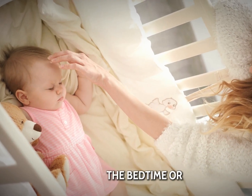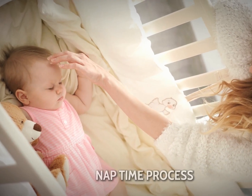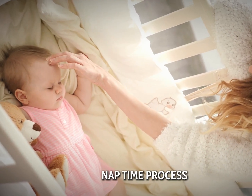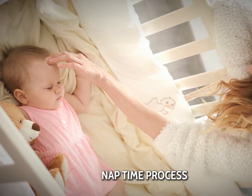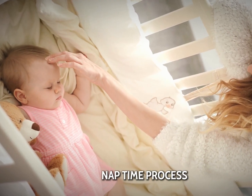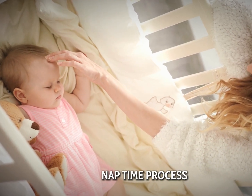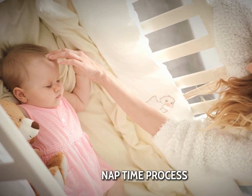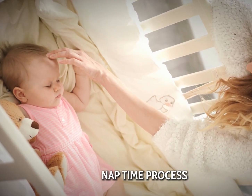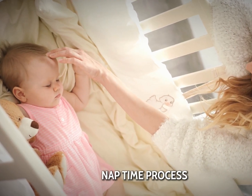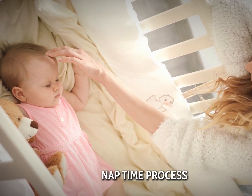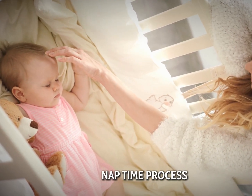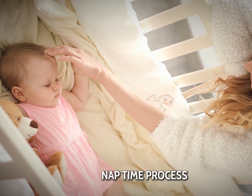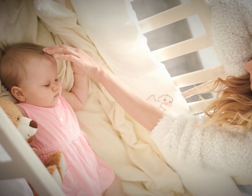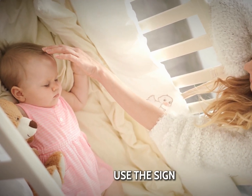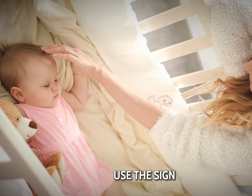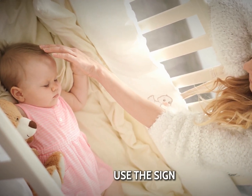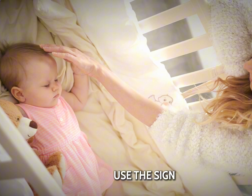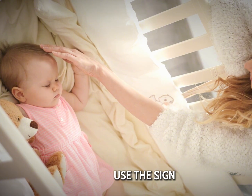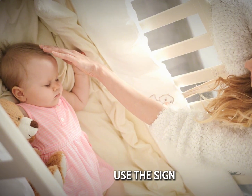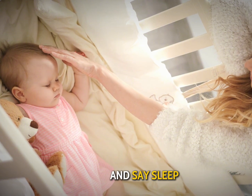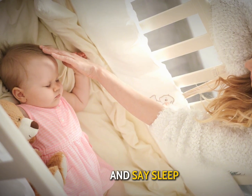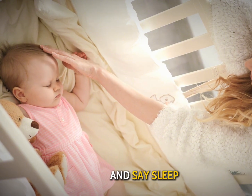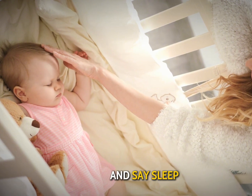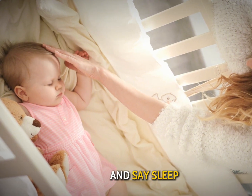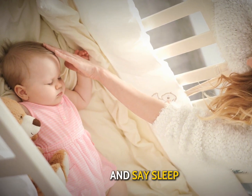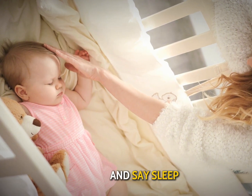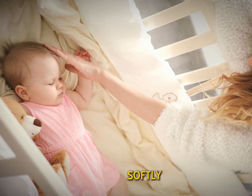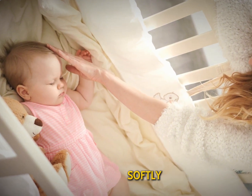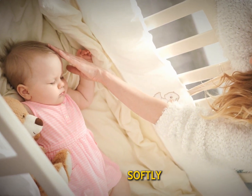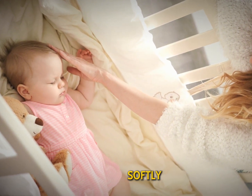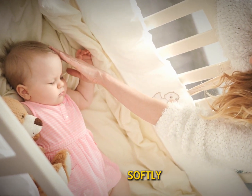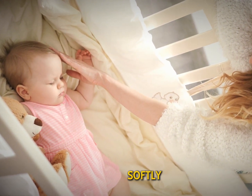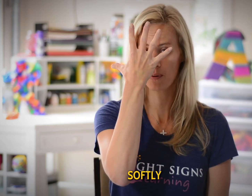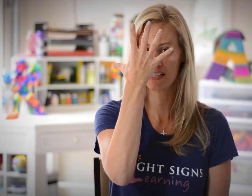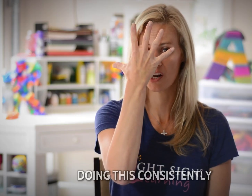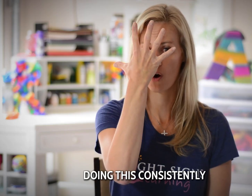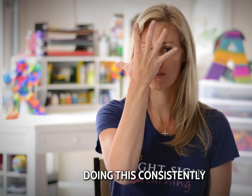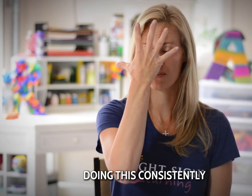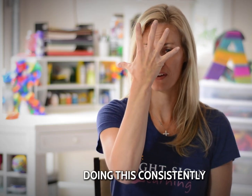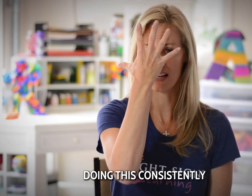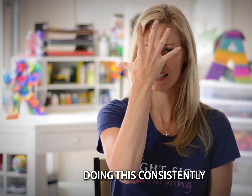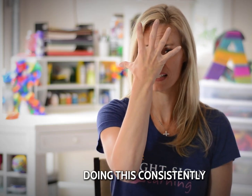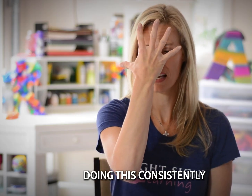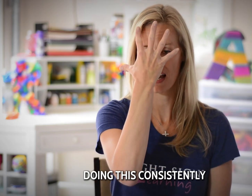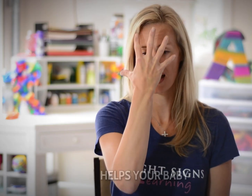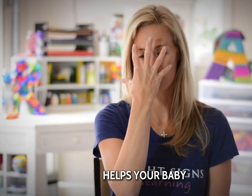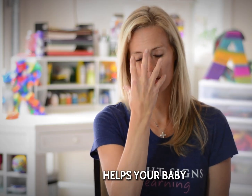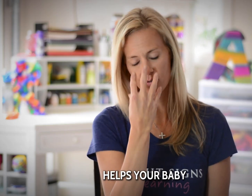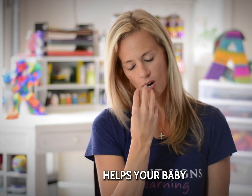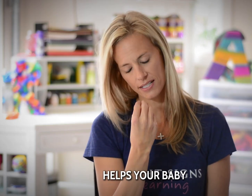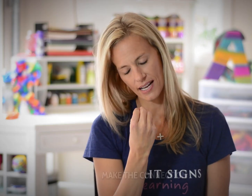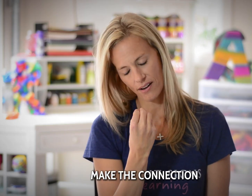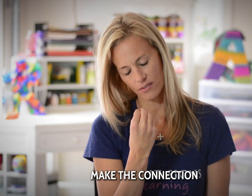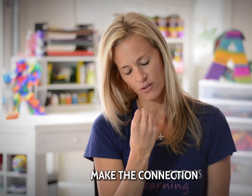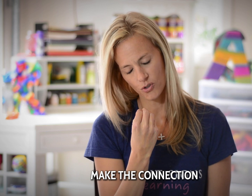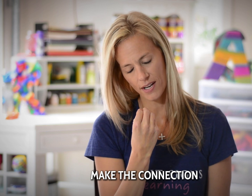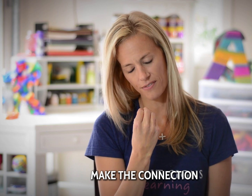nap time process, use the sign and say sleep softly. Doing this consistently helps your baby make the connection between